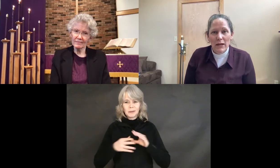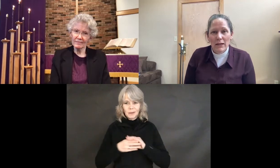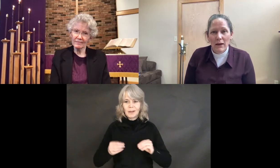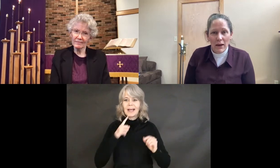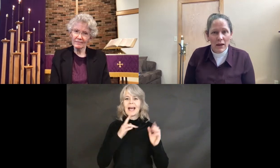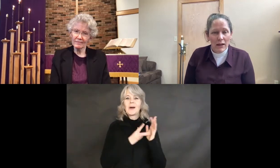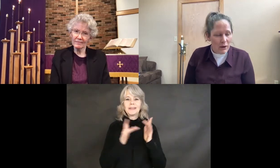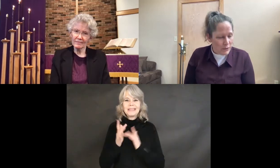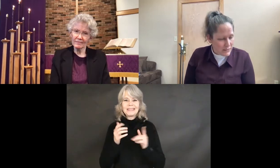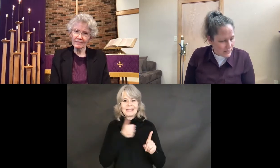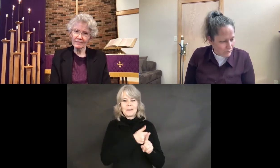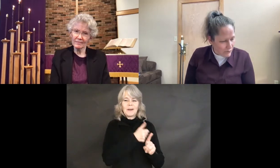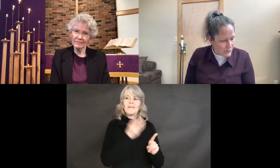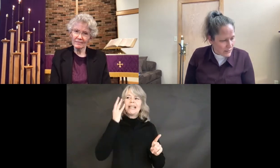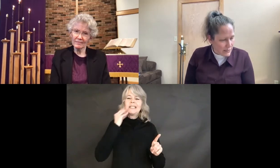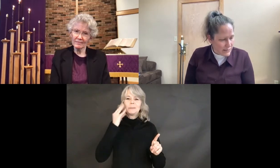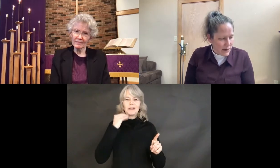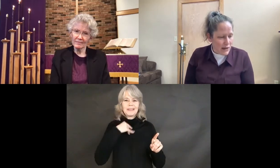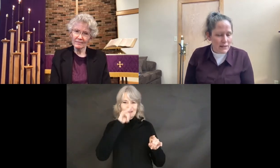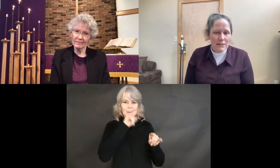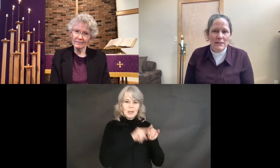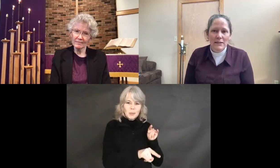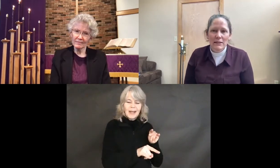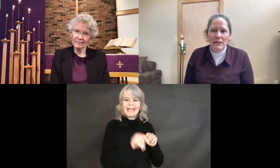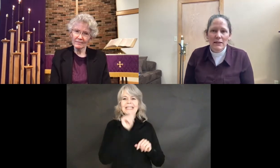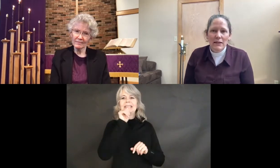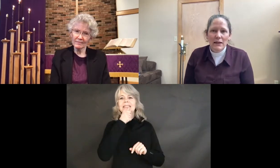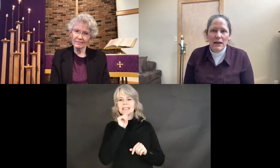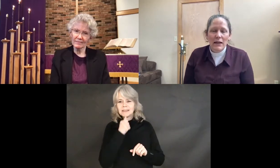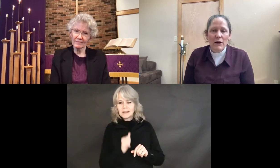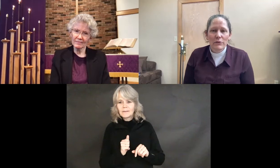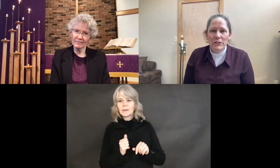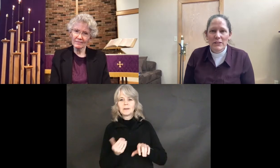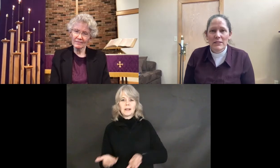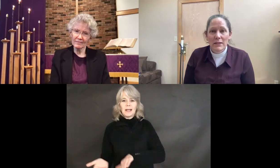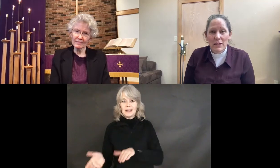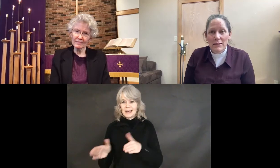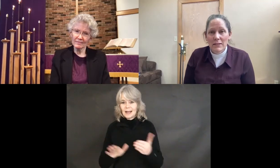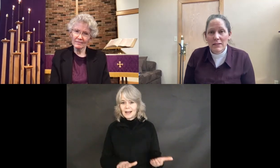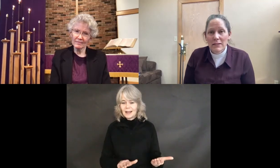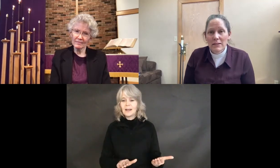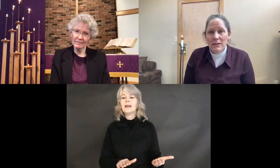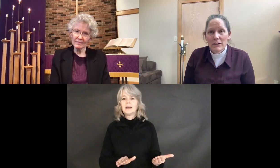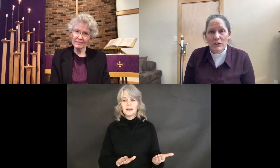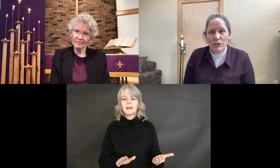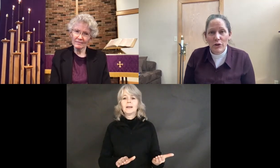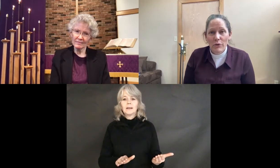betrayed and how he suffers and dies. And how Jesus does this to show